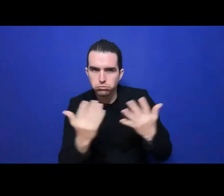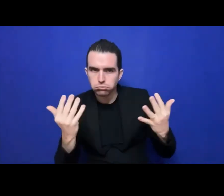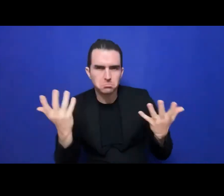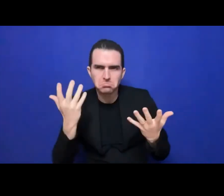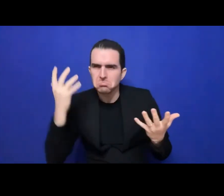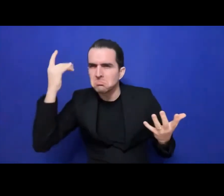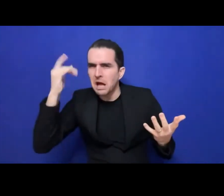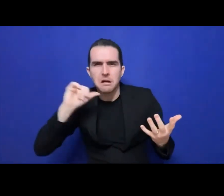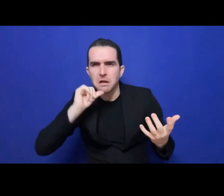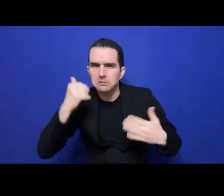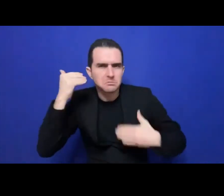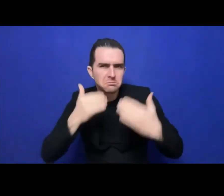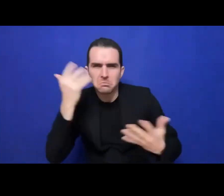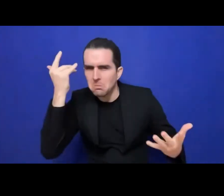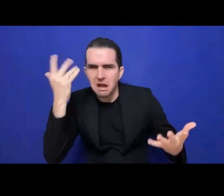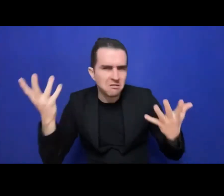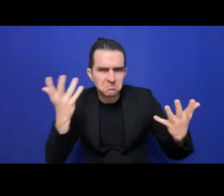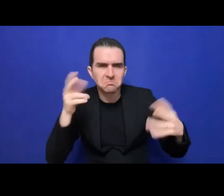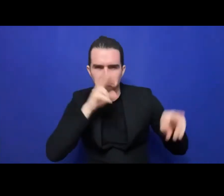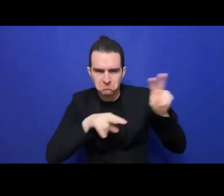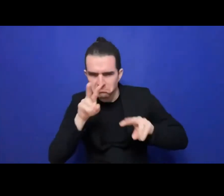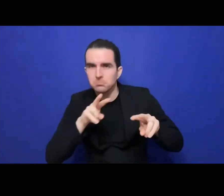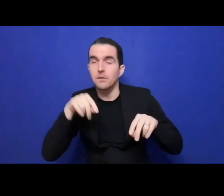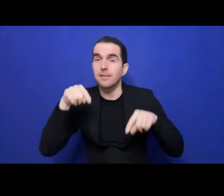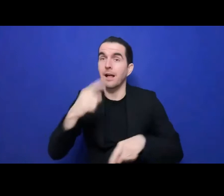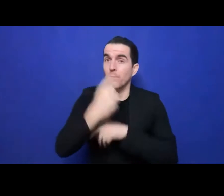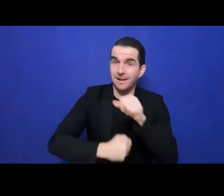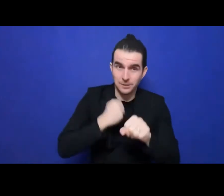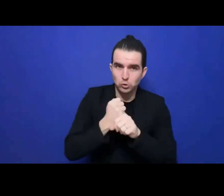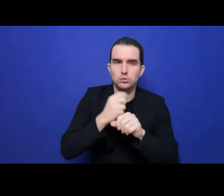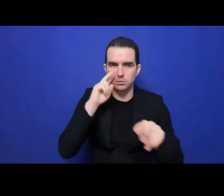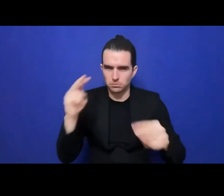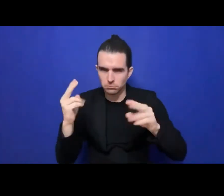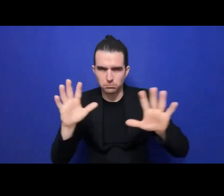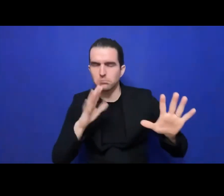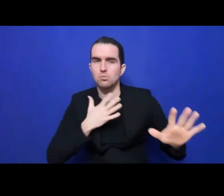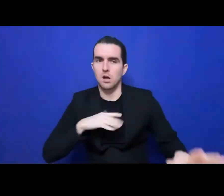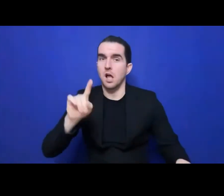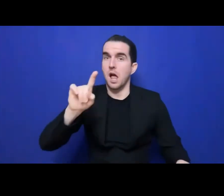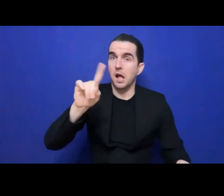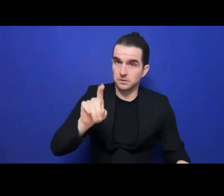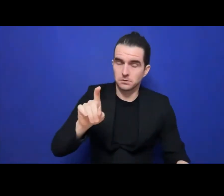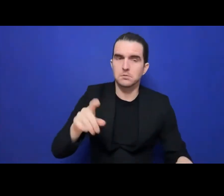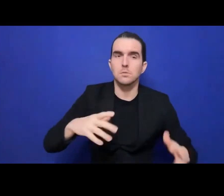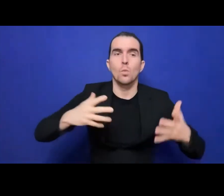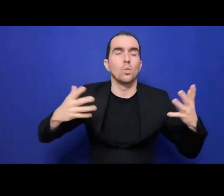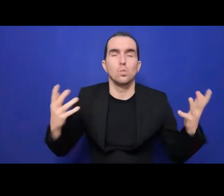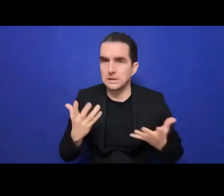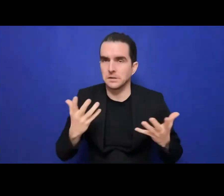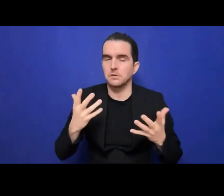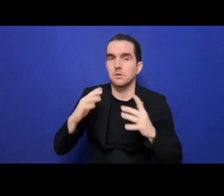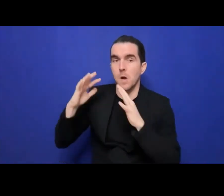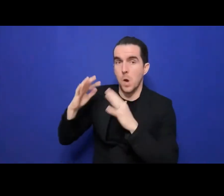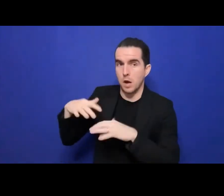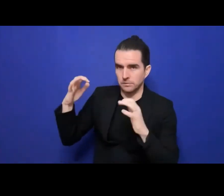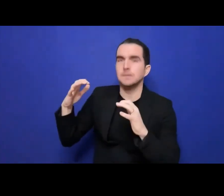taking to fulfill their UHC commitments? It consists of 45 country profiles. I know